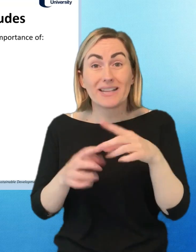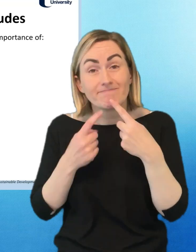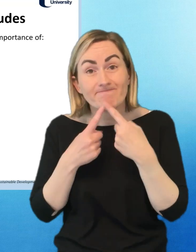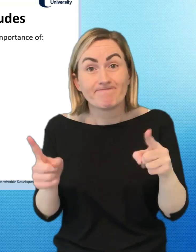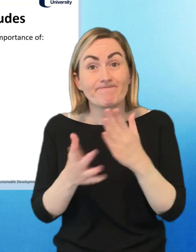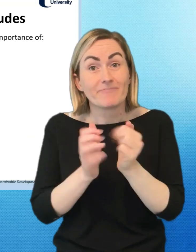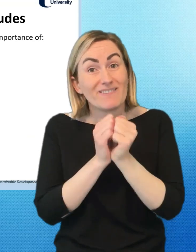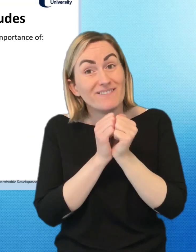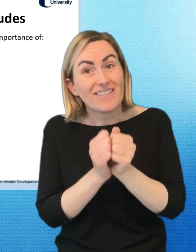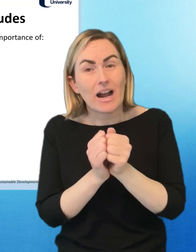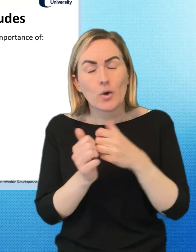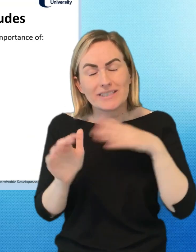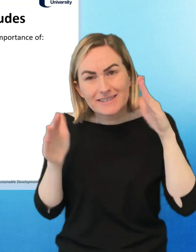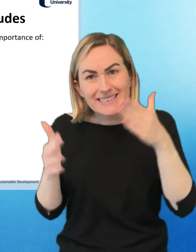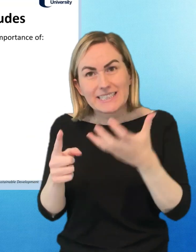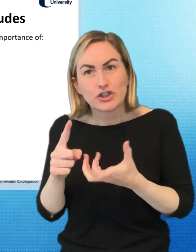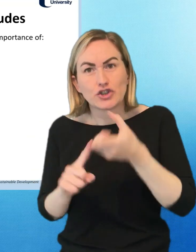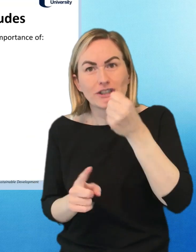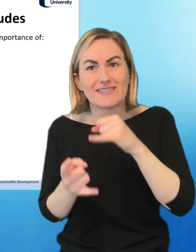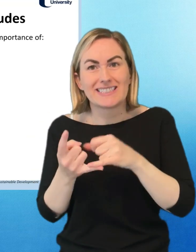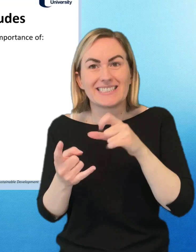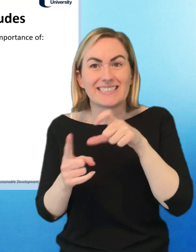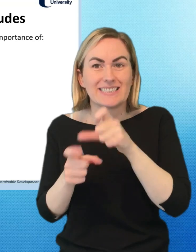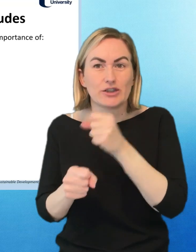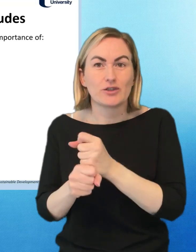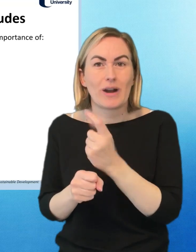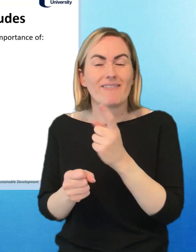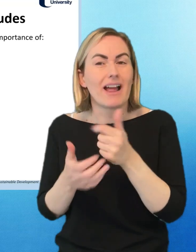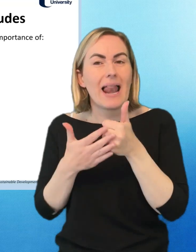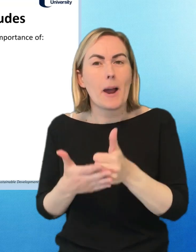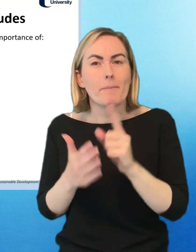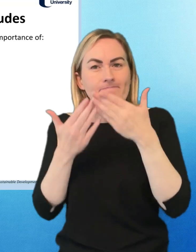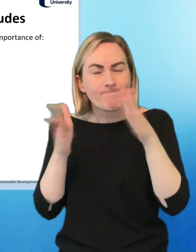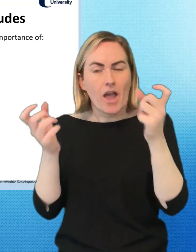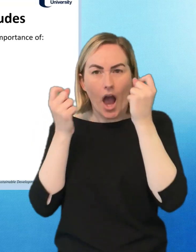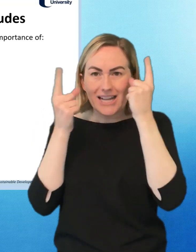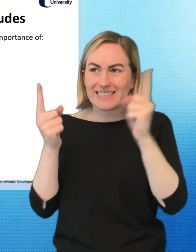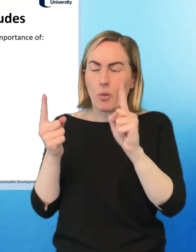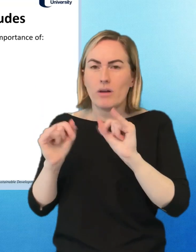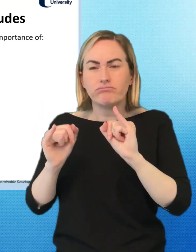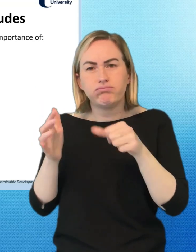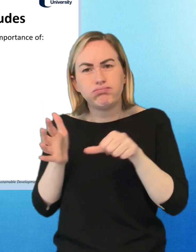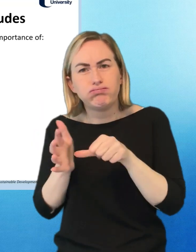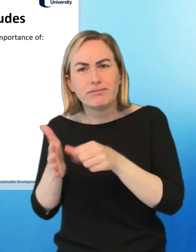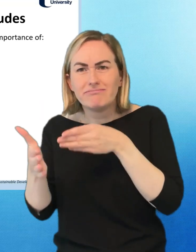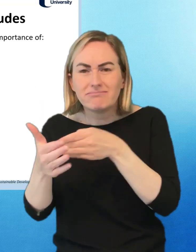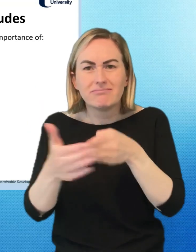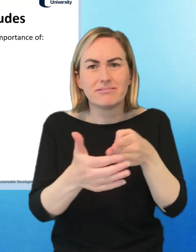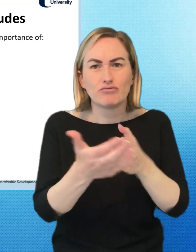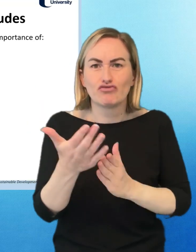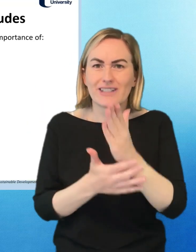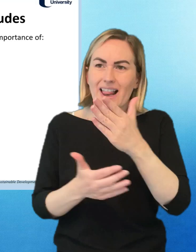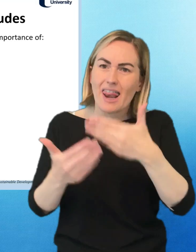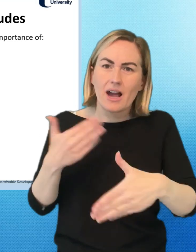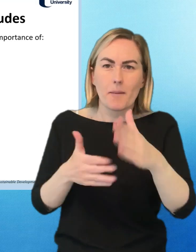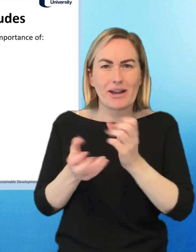having values, committing to achieve the SDGs, understanding the context of real-world constraints,